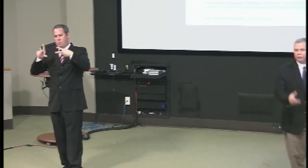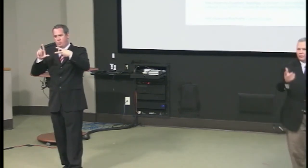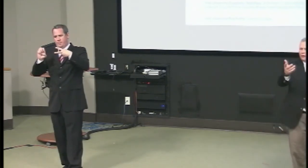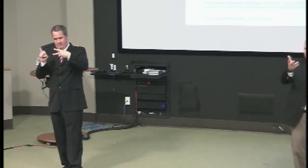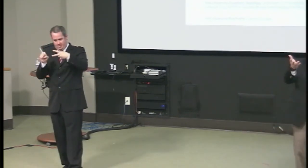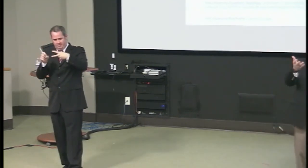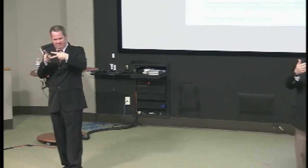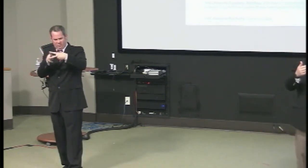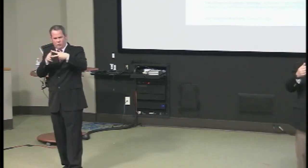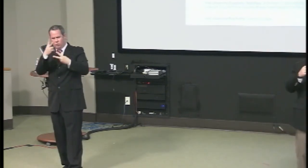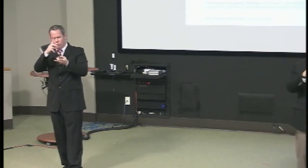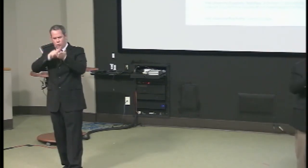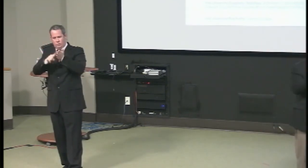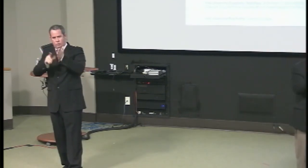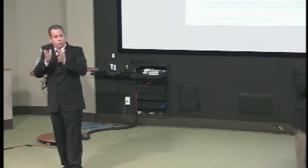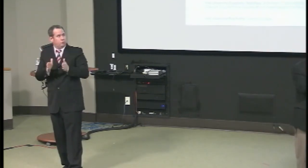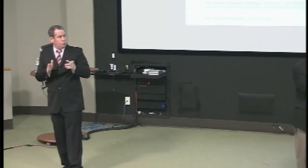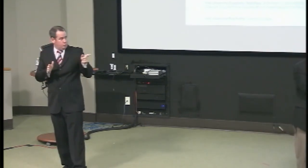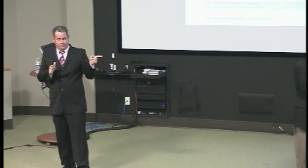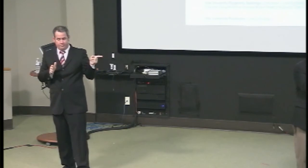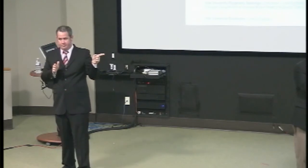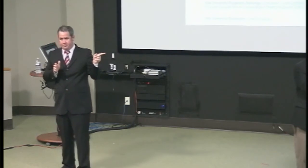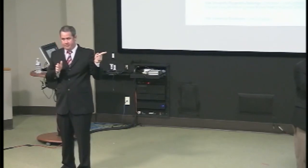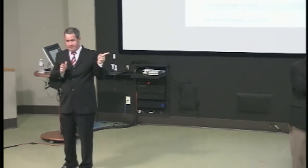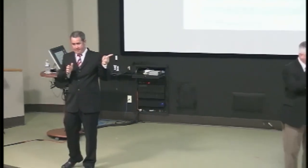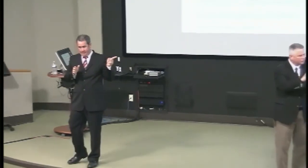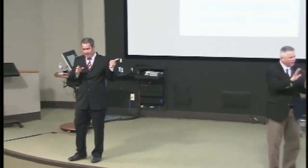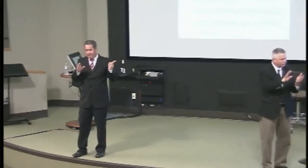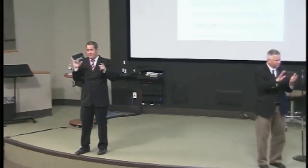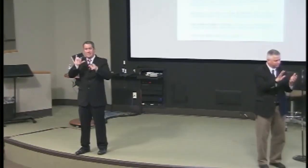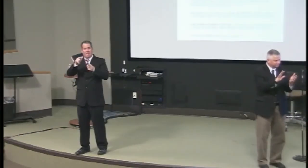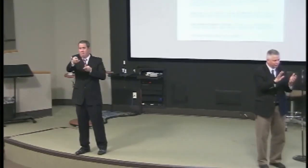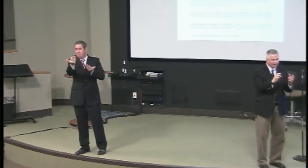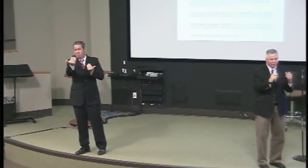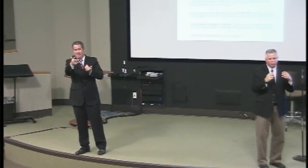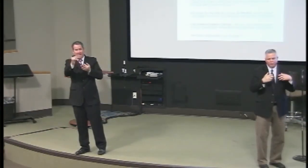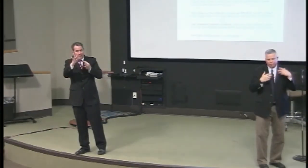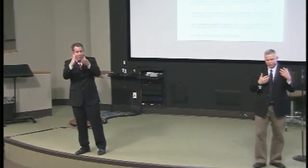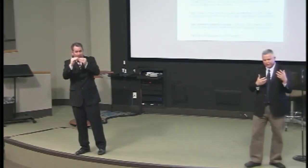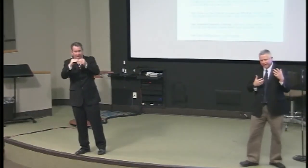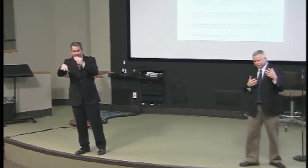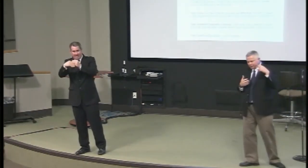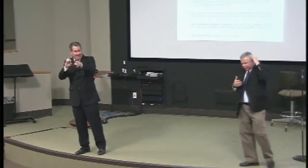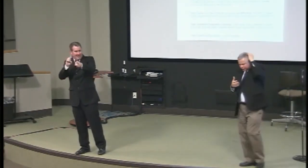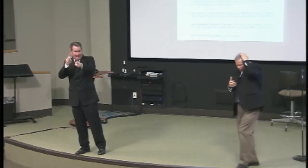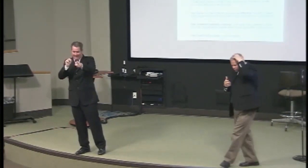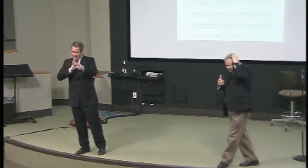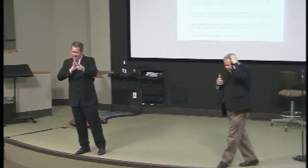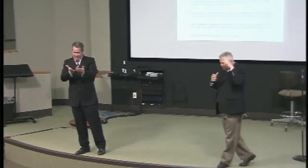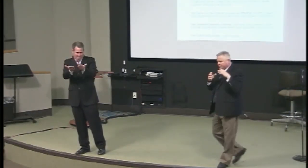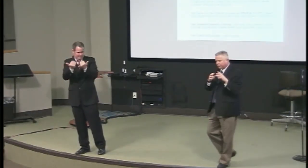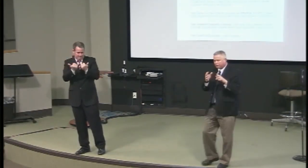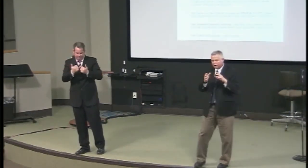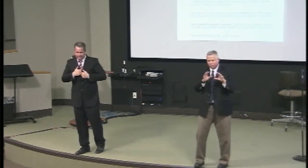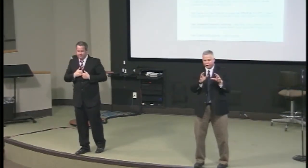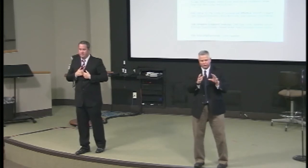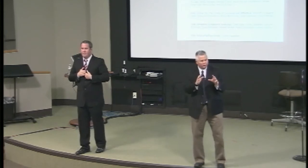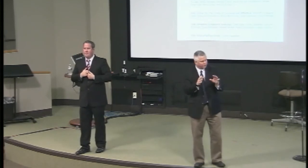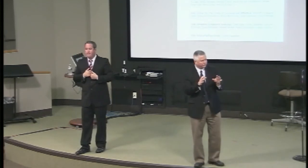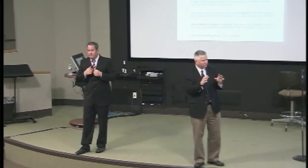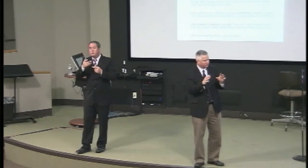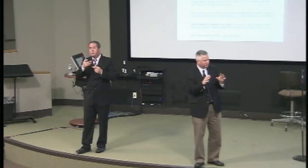look at, and Guinevere, you might want to answer this as well, but there's certainly a suggestion that what presents in terms of